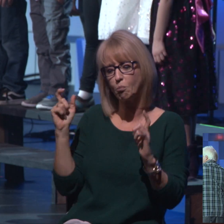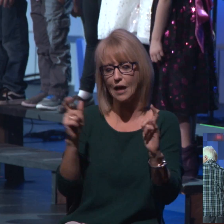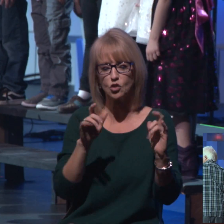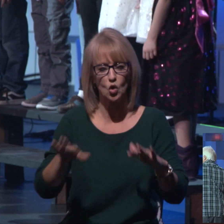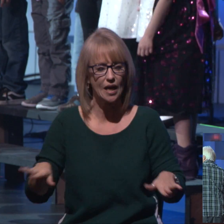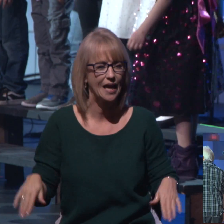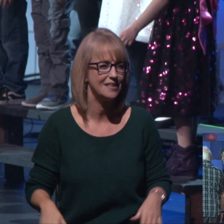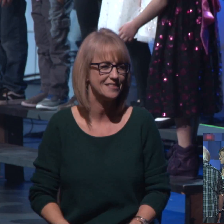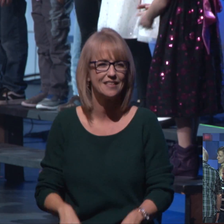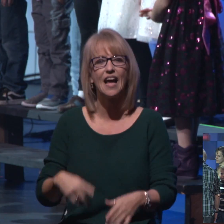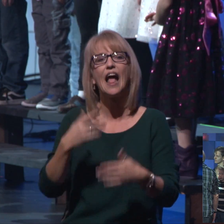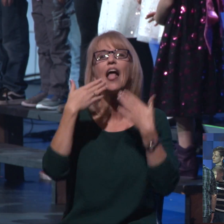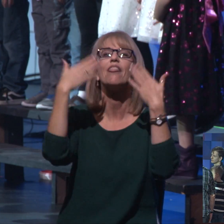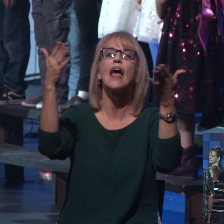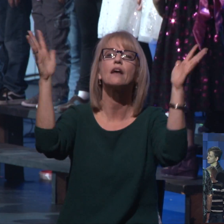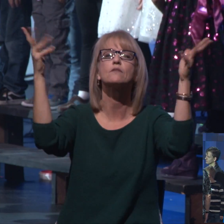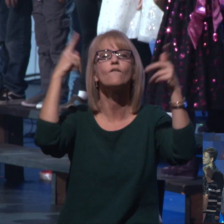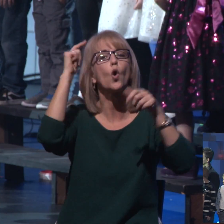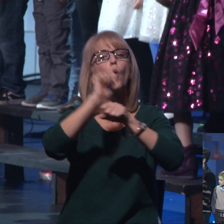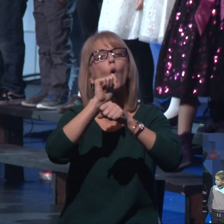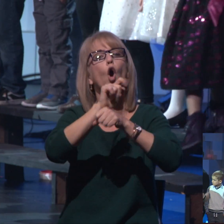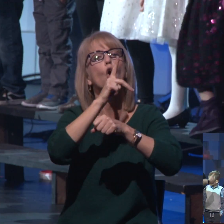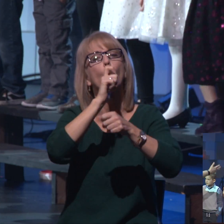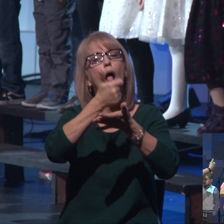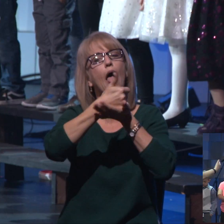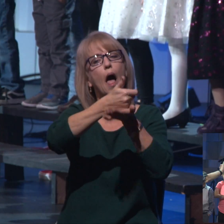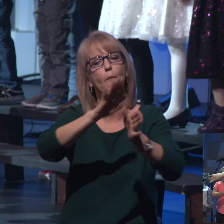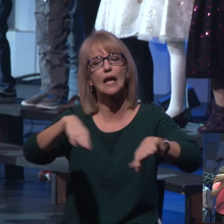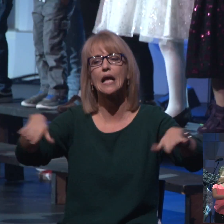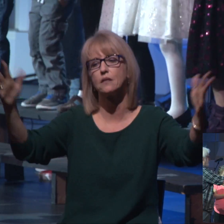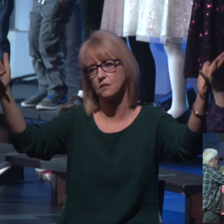that they do for our children. They do a fabulous job.